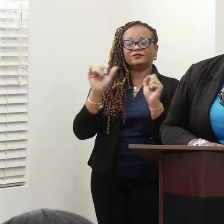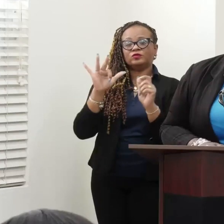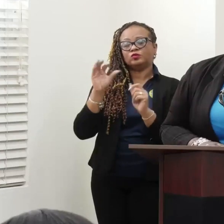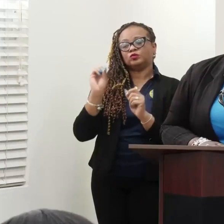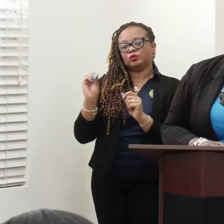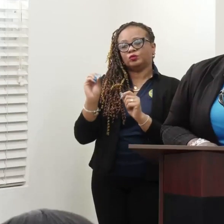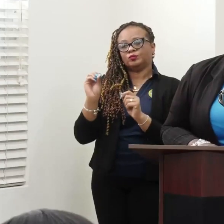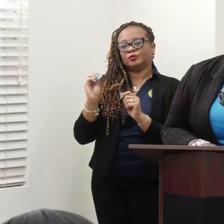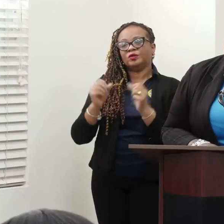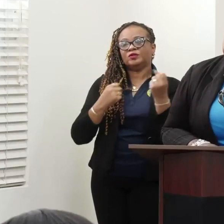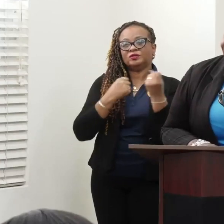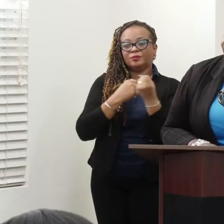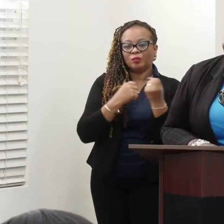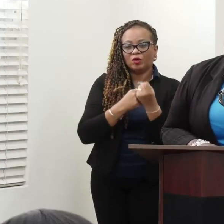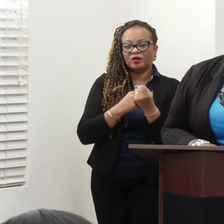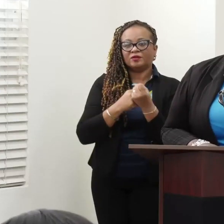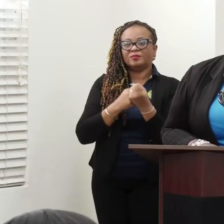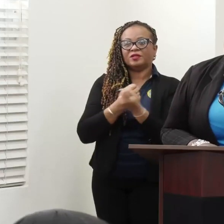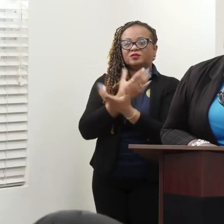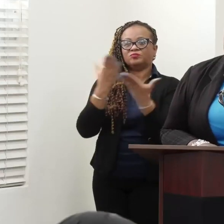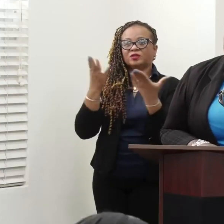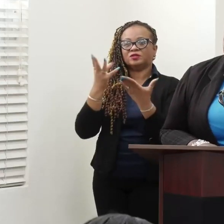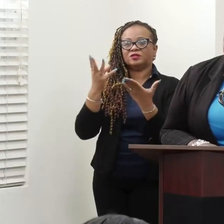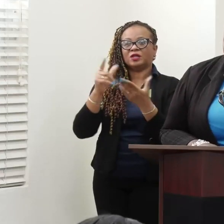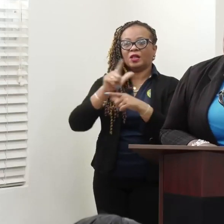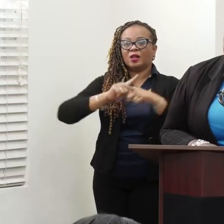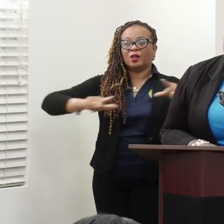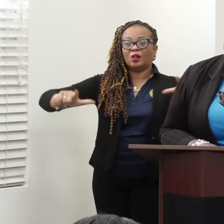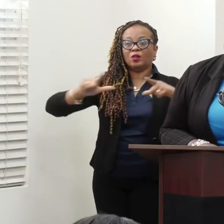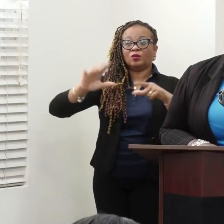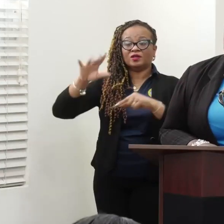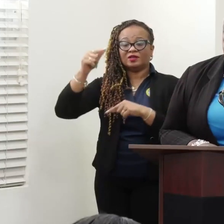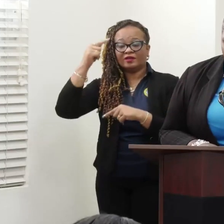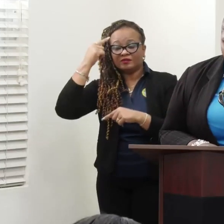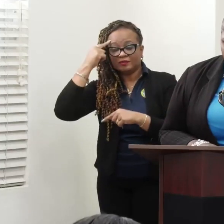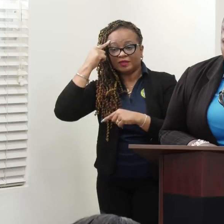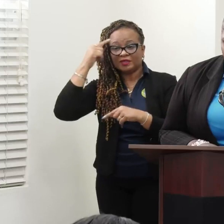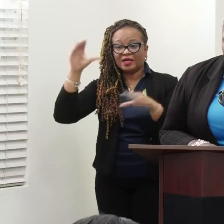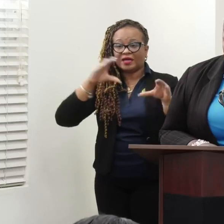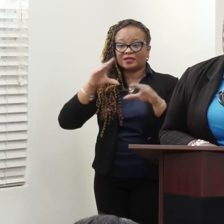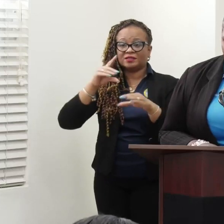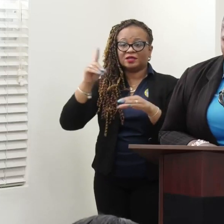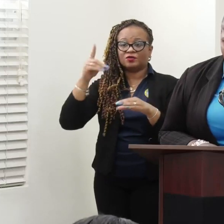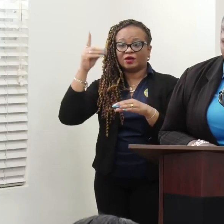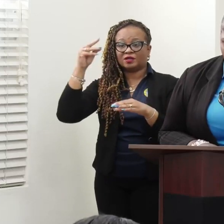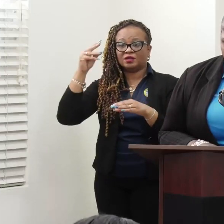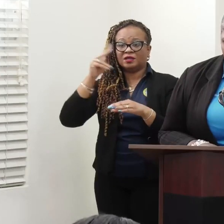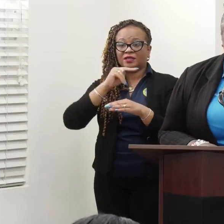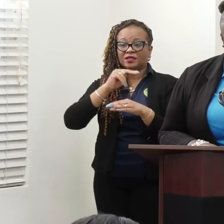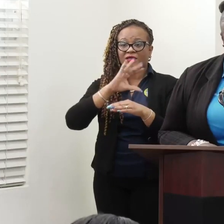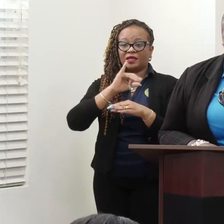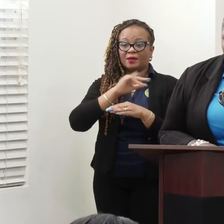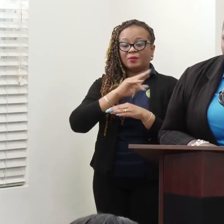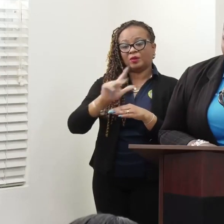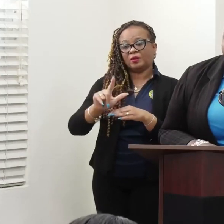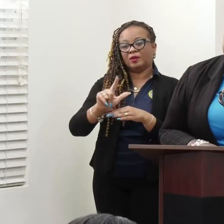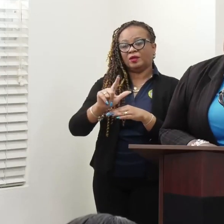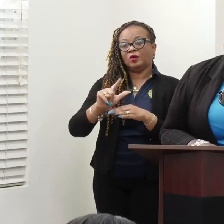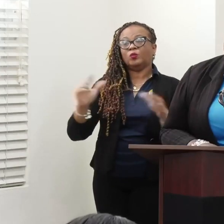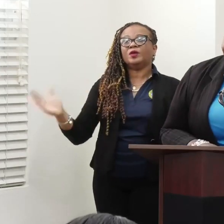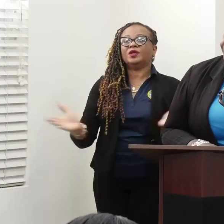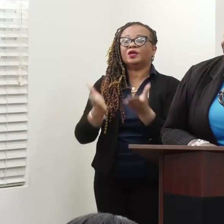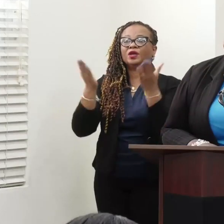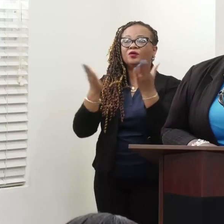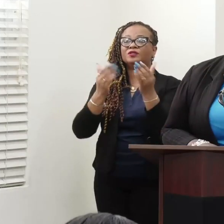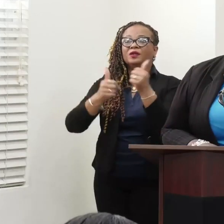Such support has been expressed by the Honorable Minister of Local Government and Acting Director Neil Campbell. We encourage Family